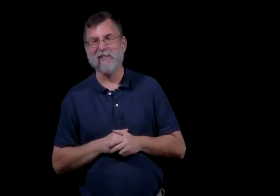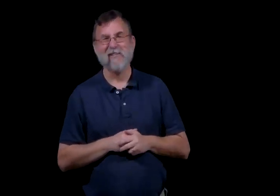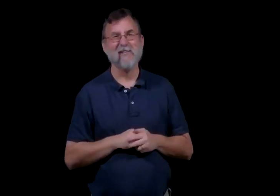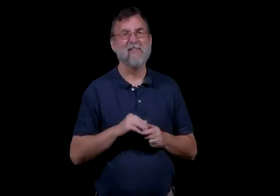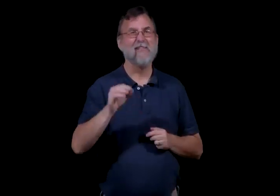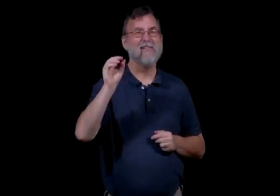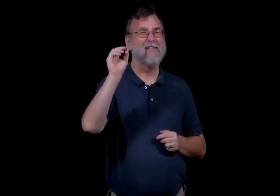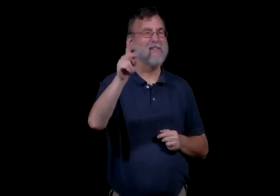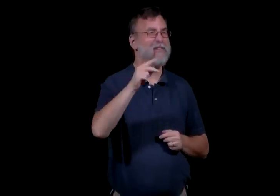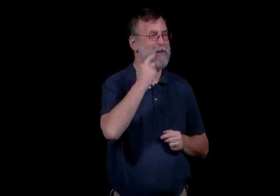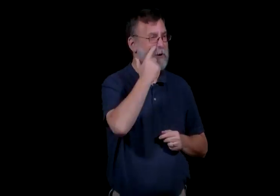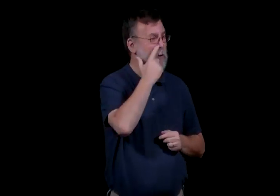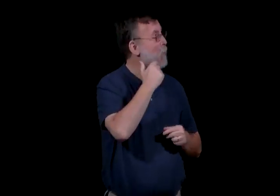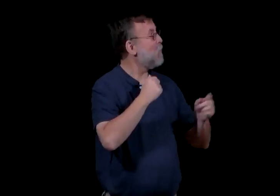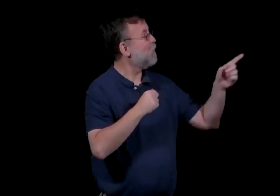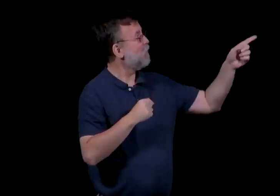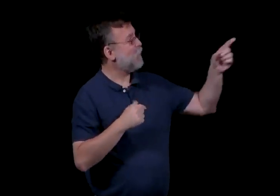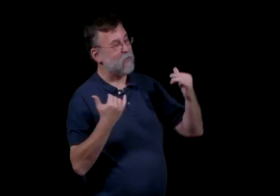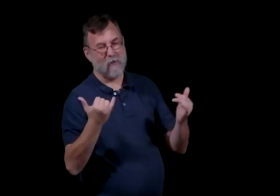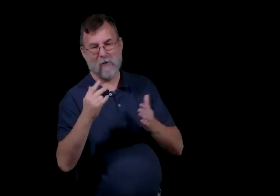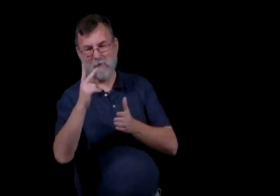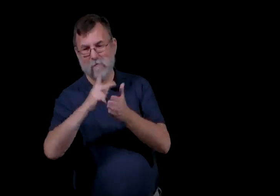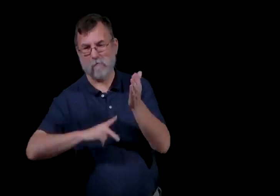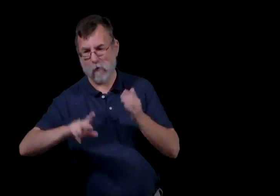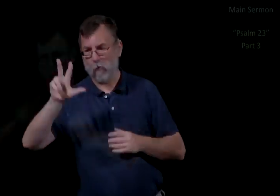23. Okay, here's my third part